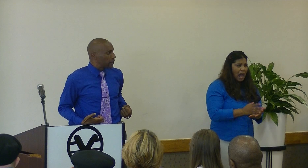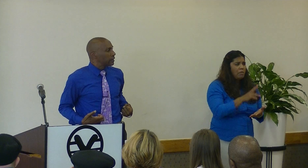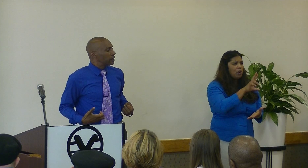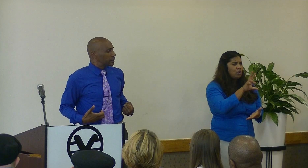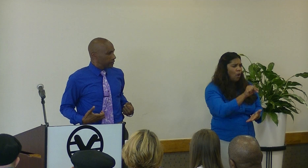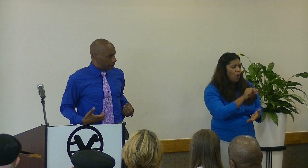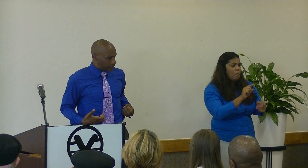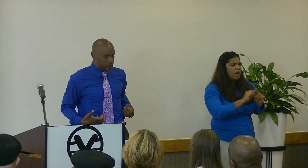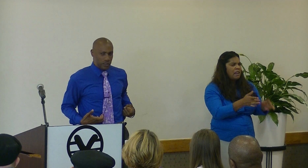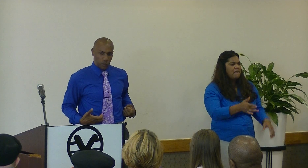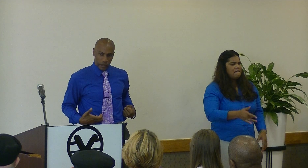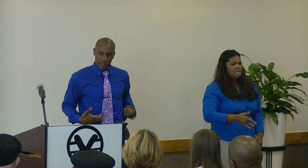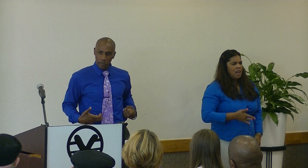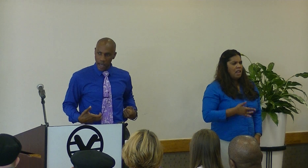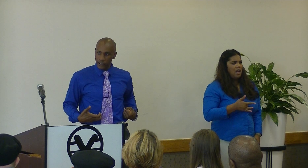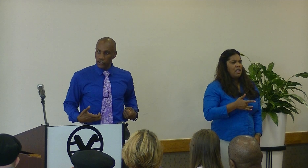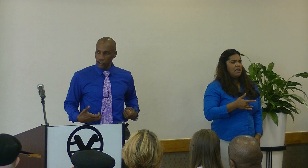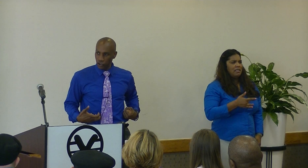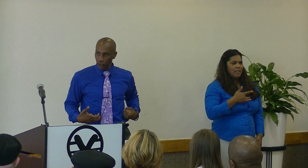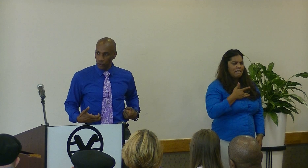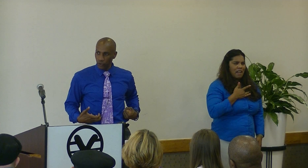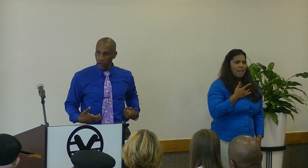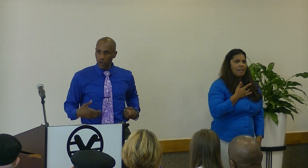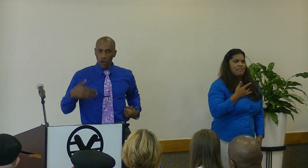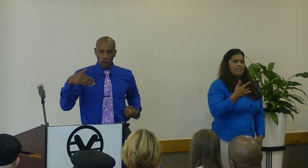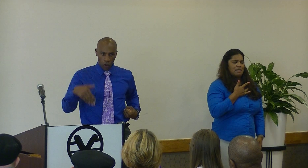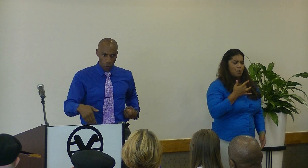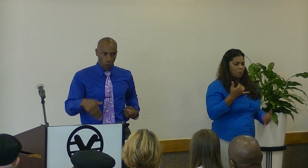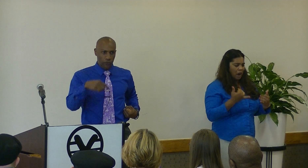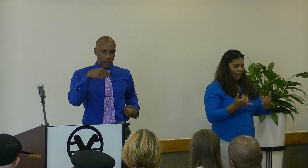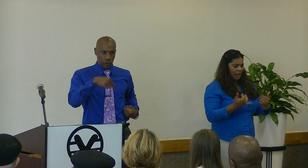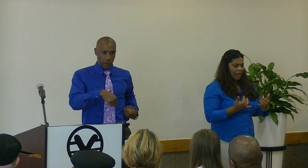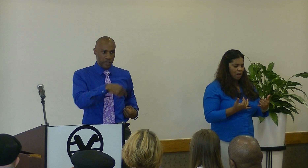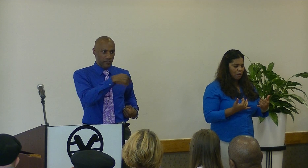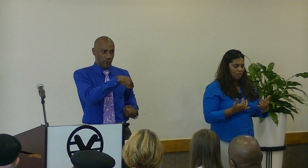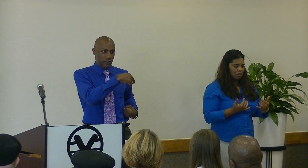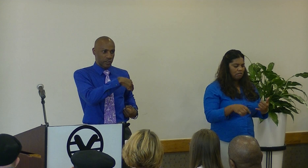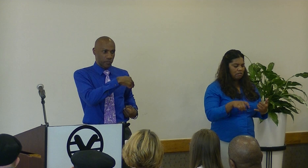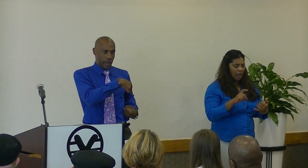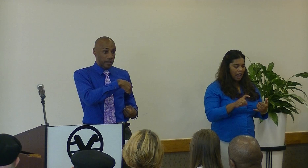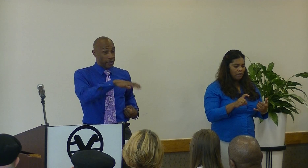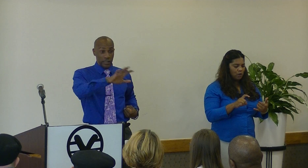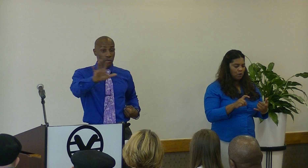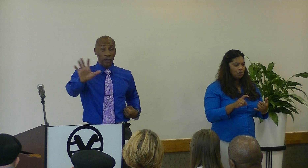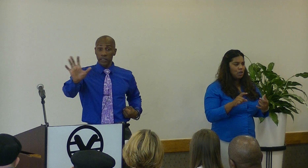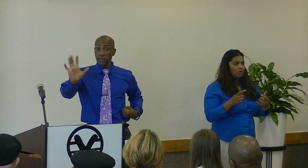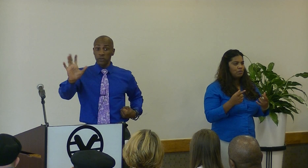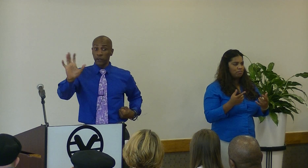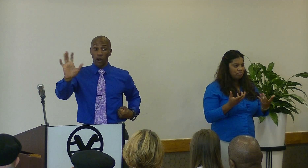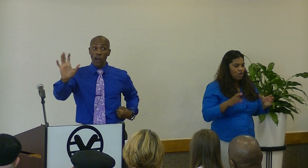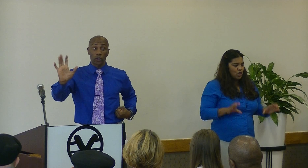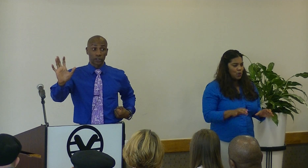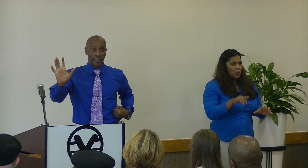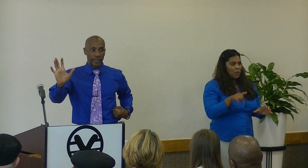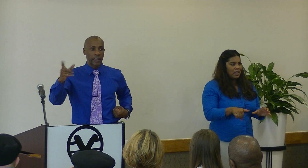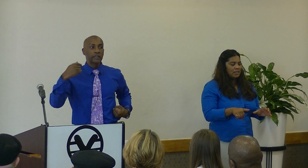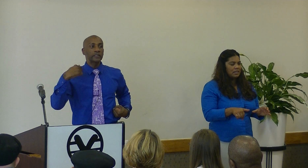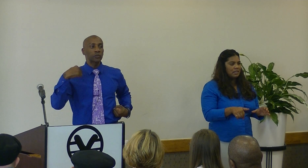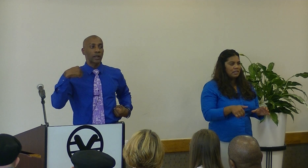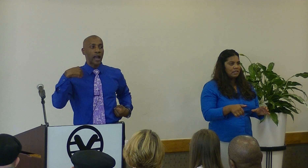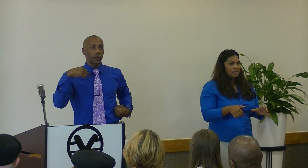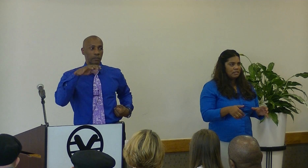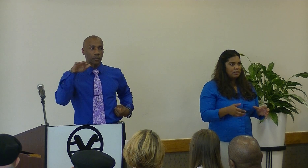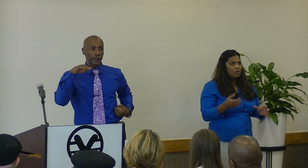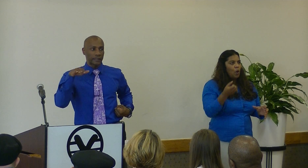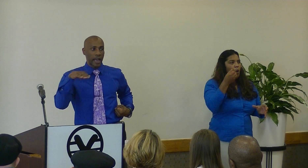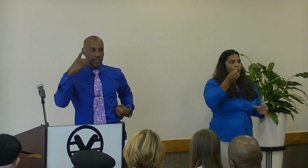felt, this is what is mine to do. Hold the space for this man. This isn't what the article said. This